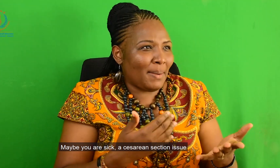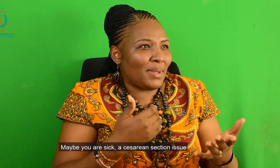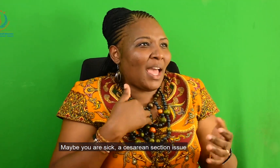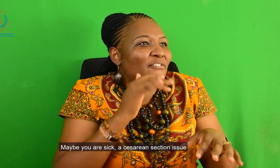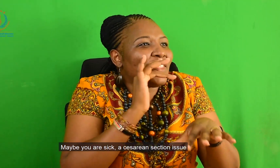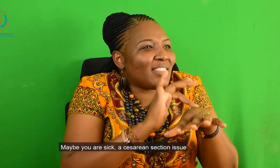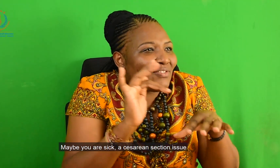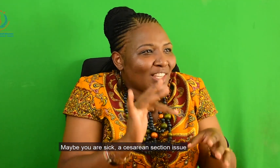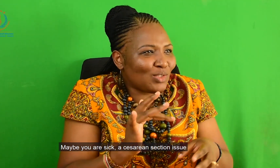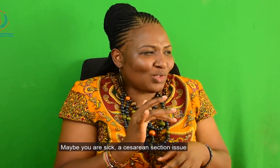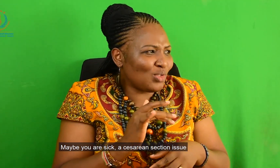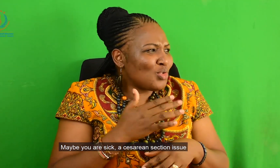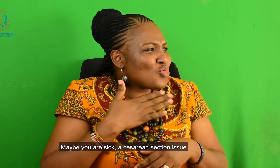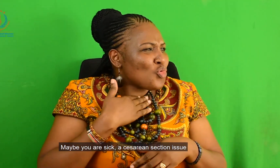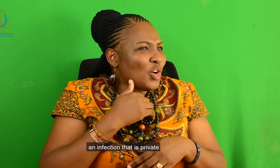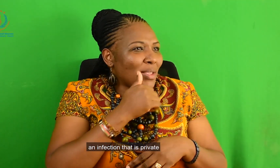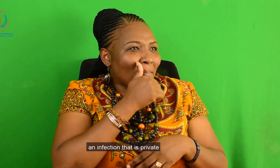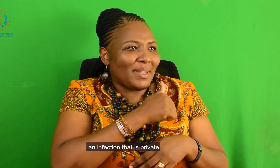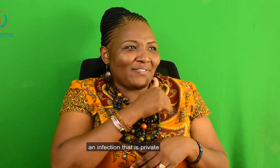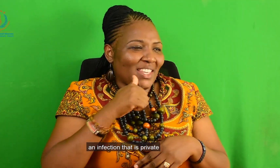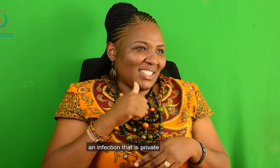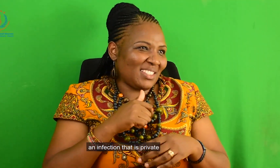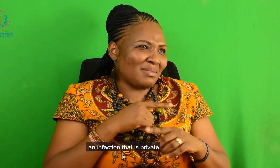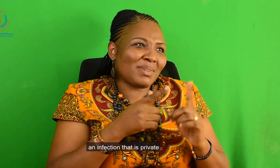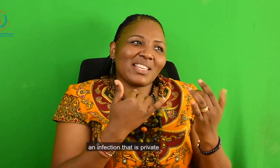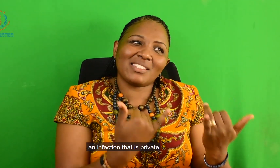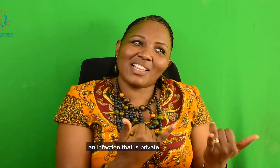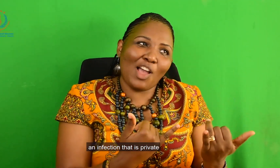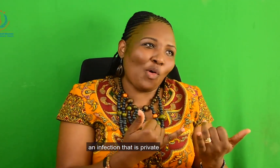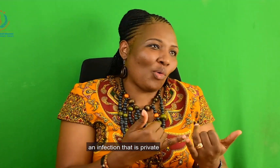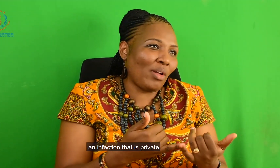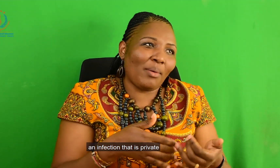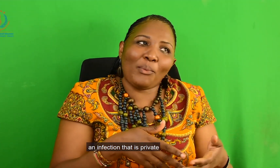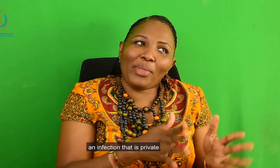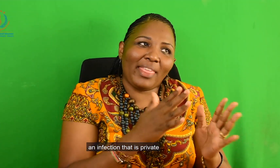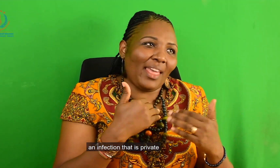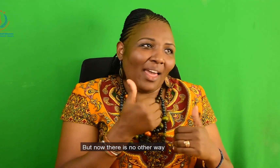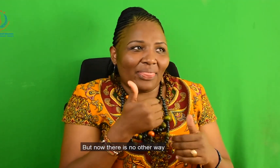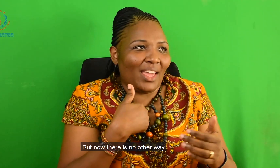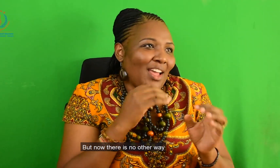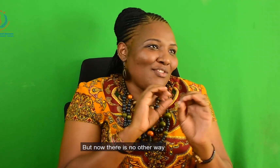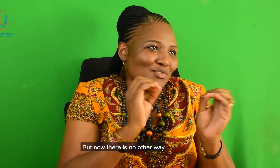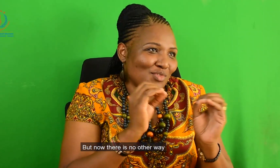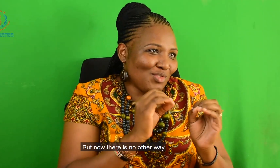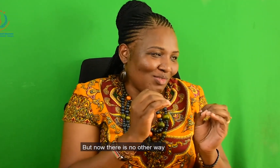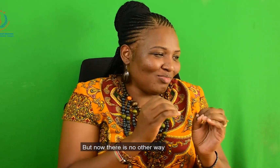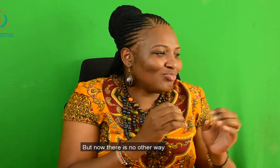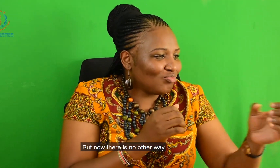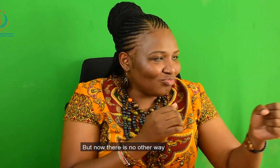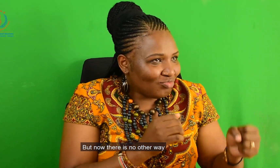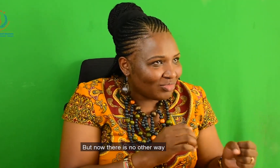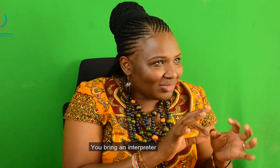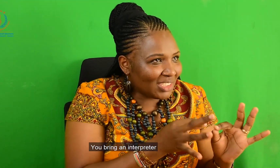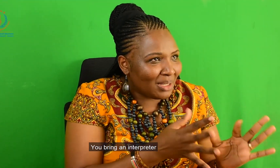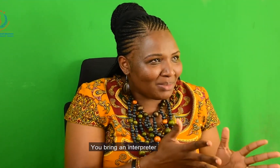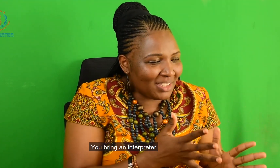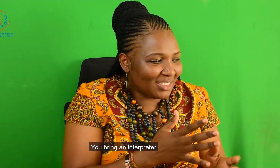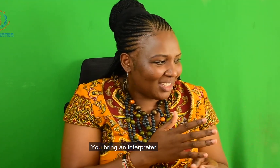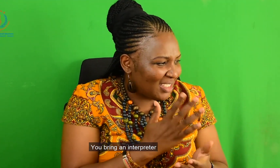cesarean section issue, an infection which is private, but now there is no other way. You bring an